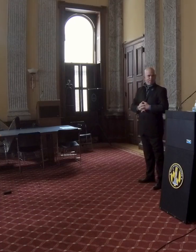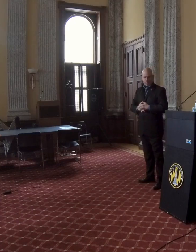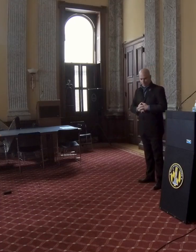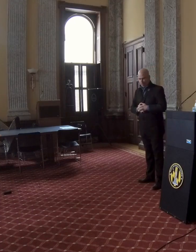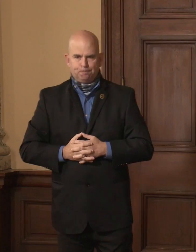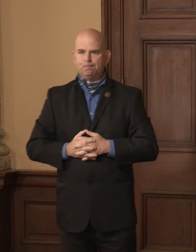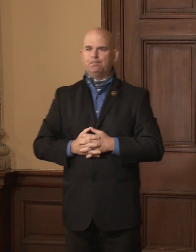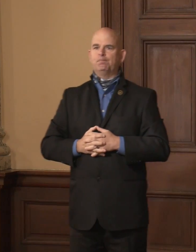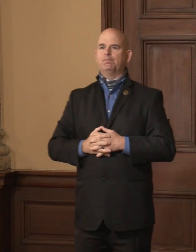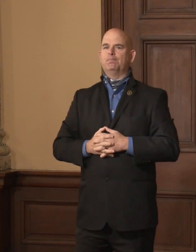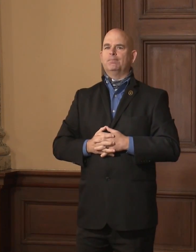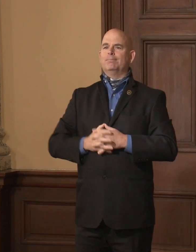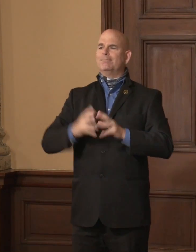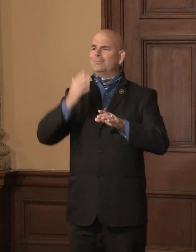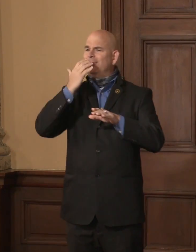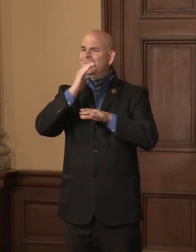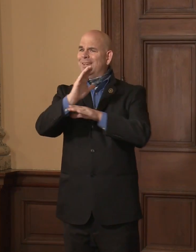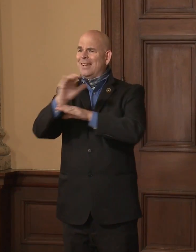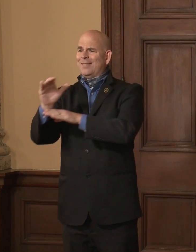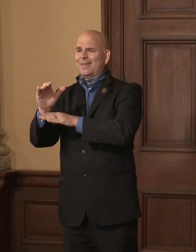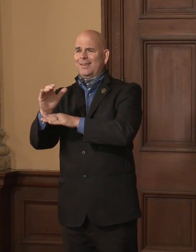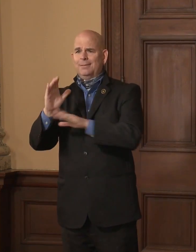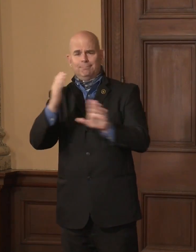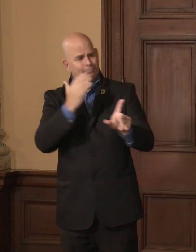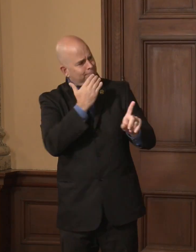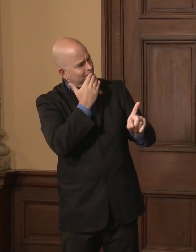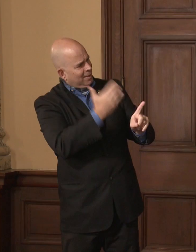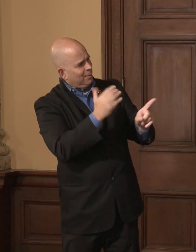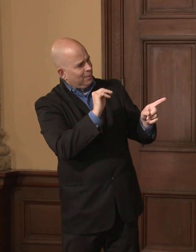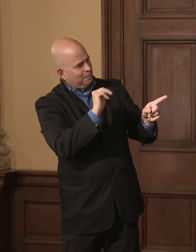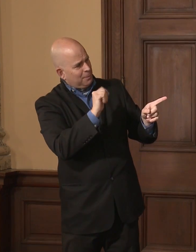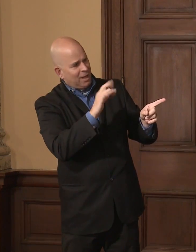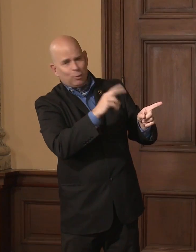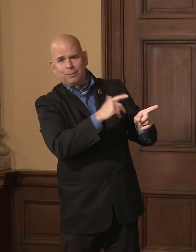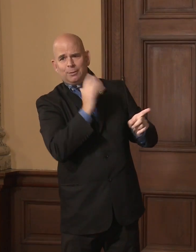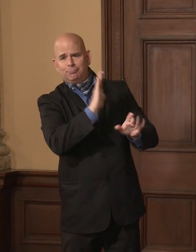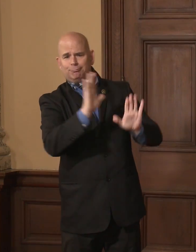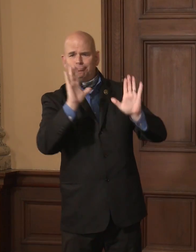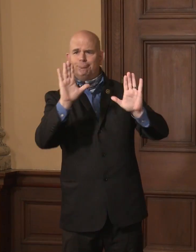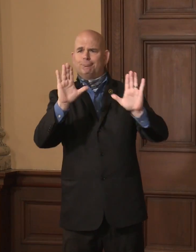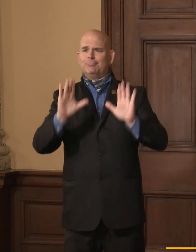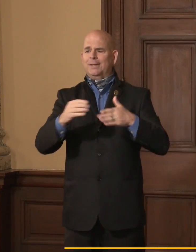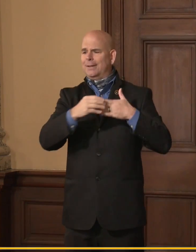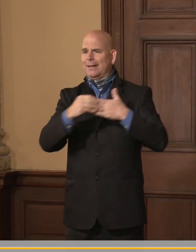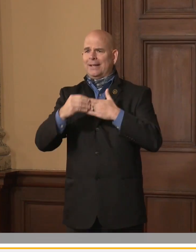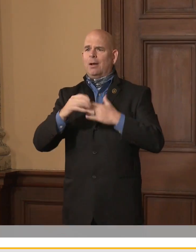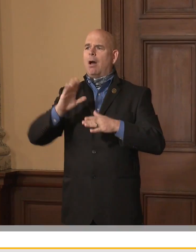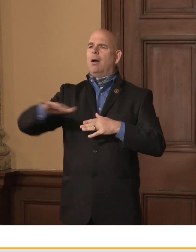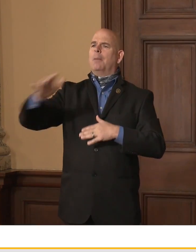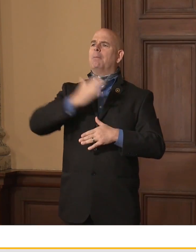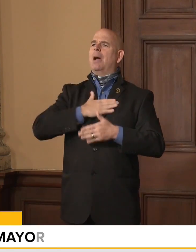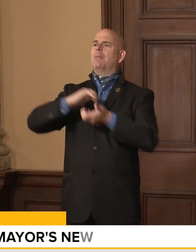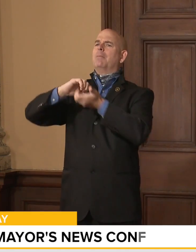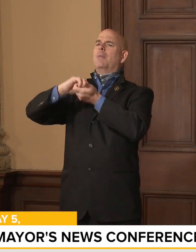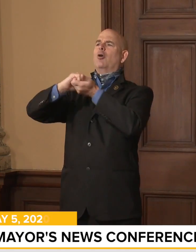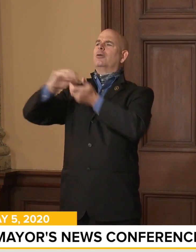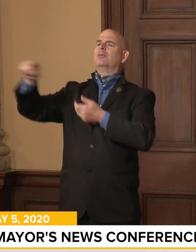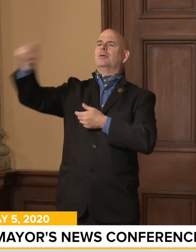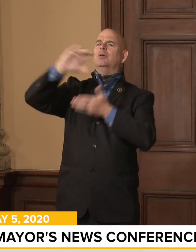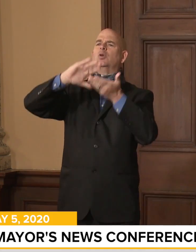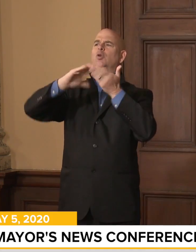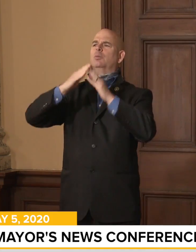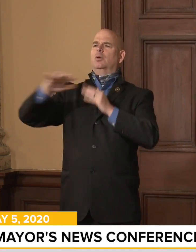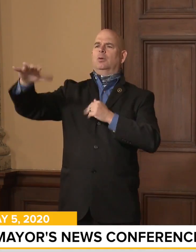Good afternoon. Thank you, Mayor Young, and thank you to our partners for their continued support during the COVID-19 pandemic. I want